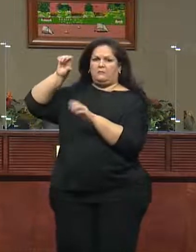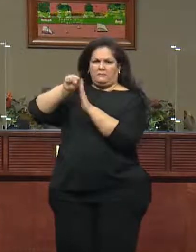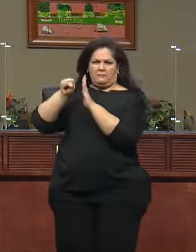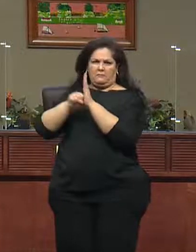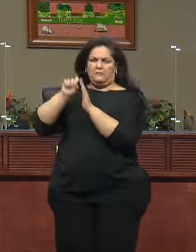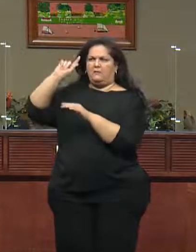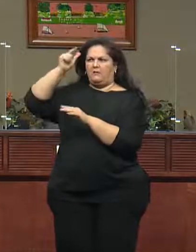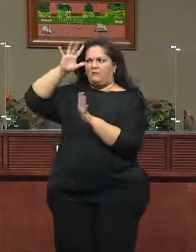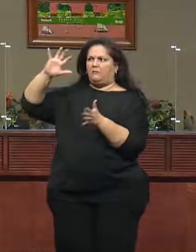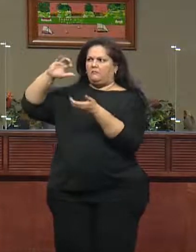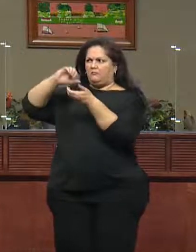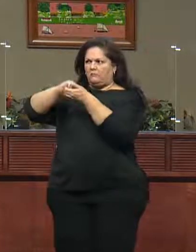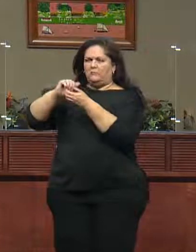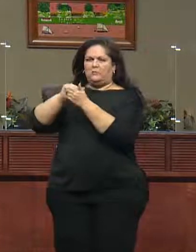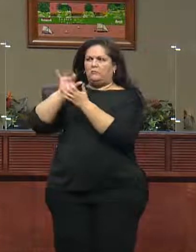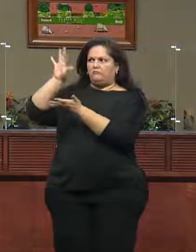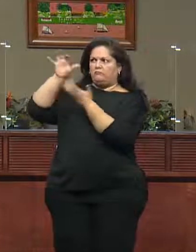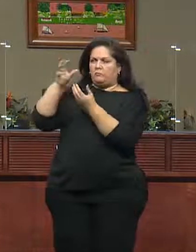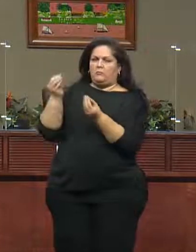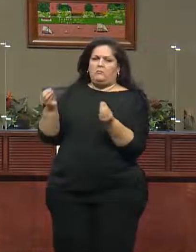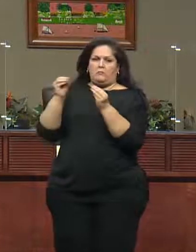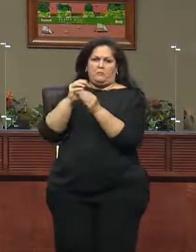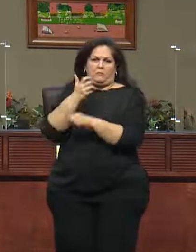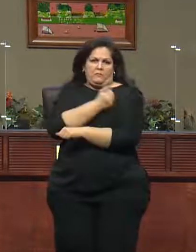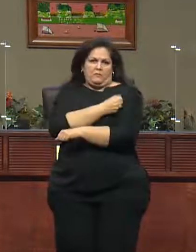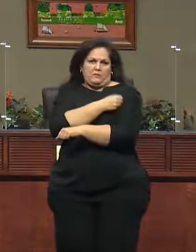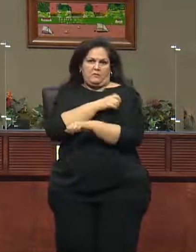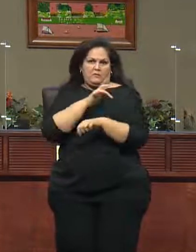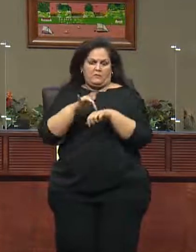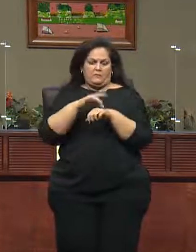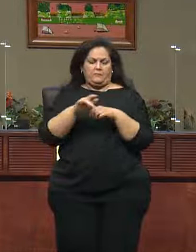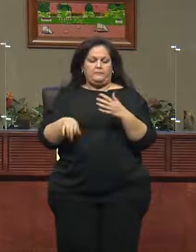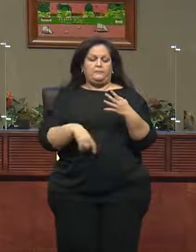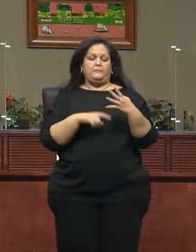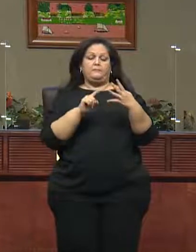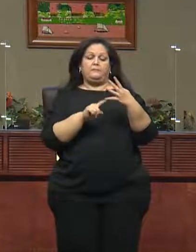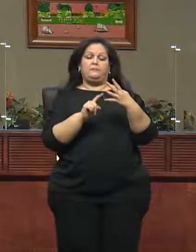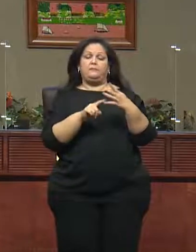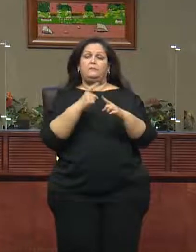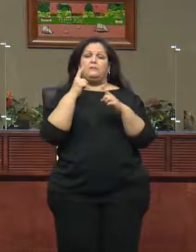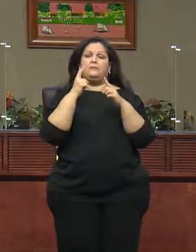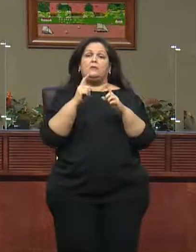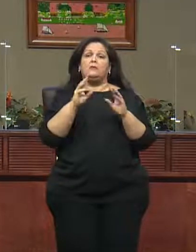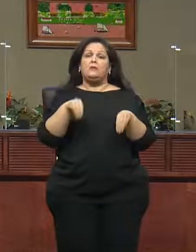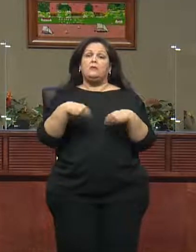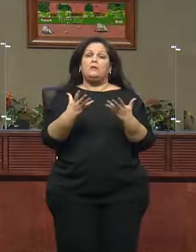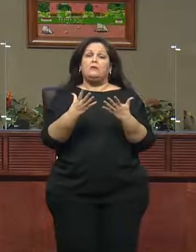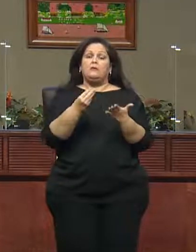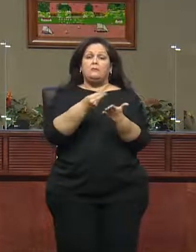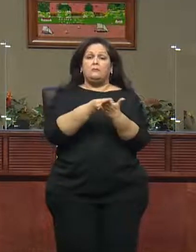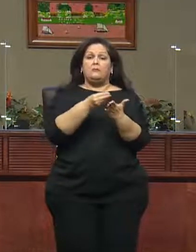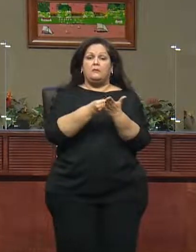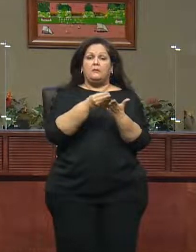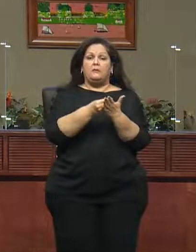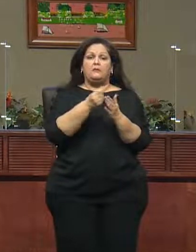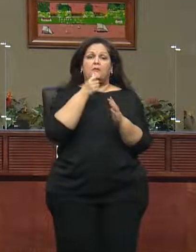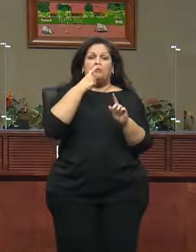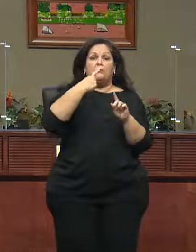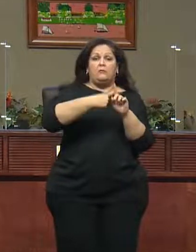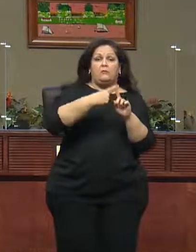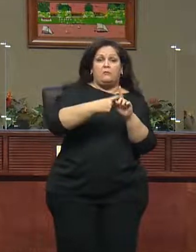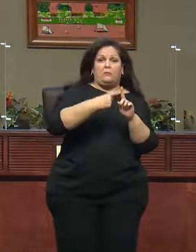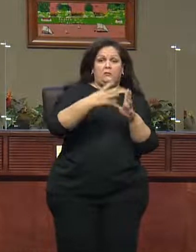expand inventory. And the fourth goal this week is to offer rental assistance to avoid evictions.